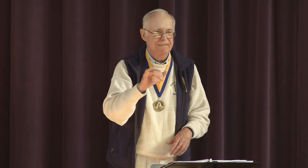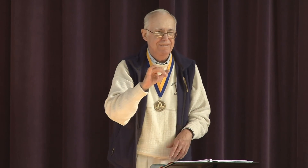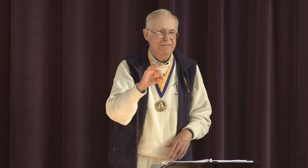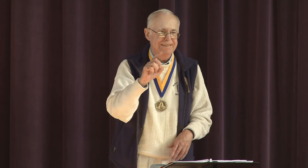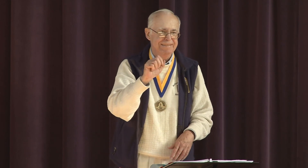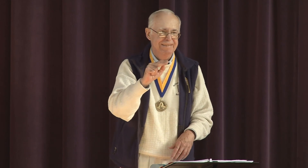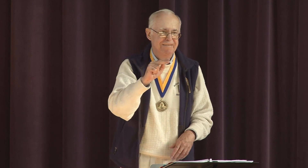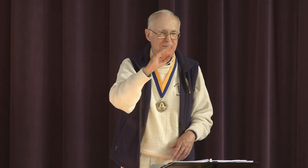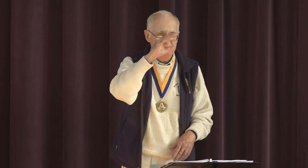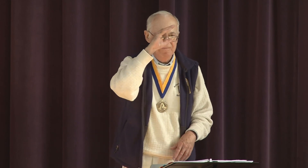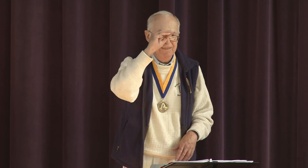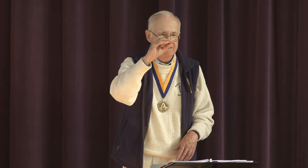And we were